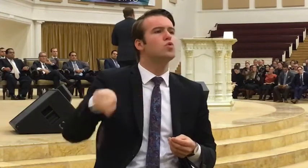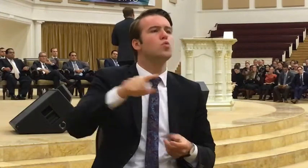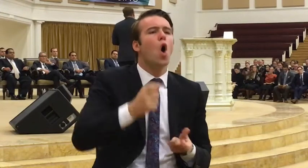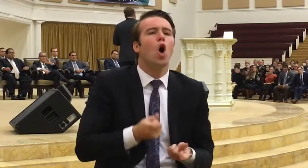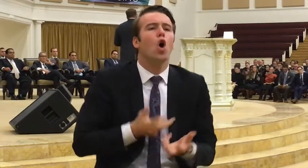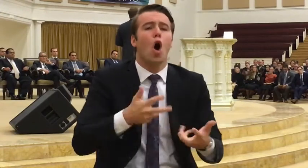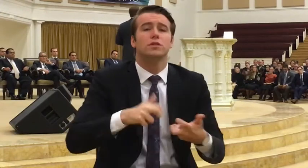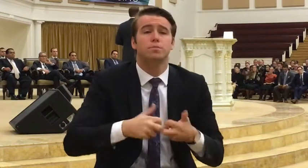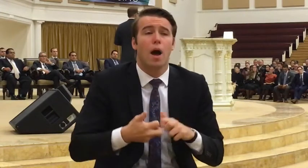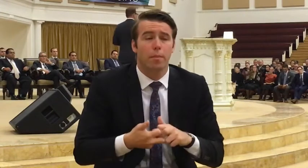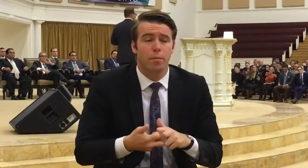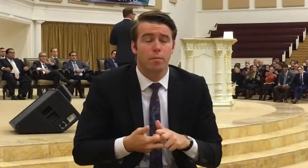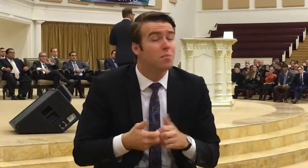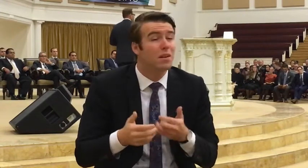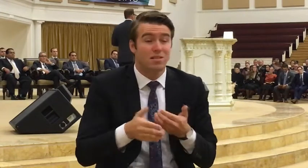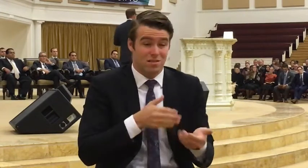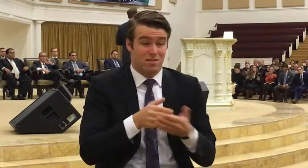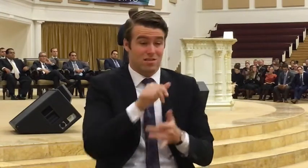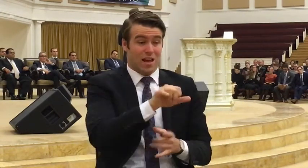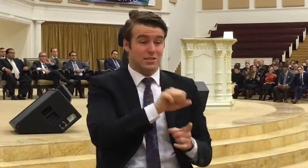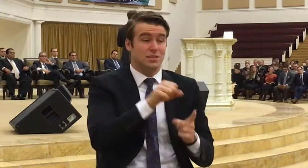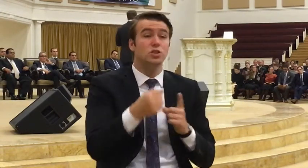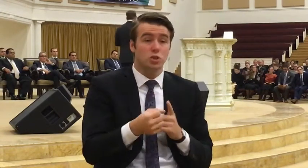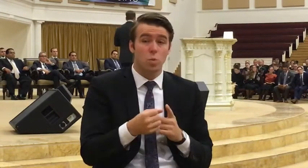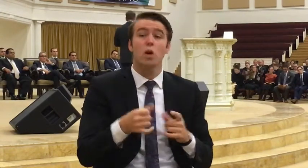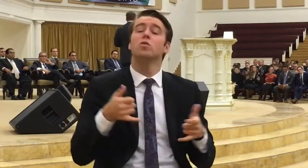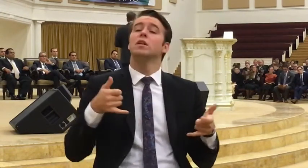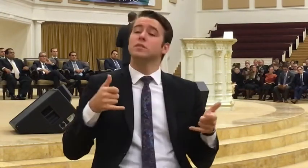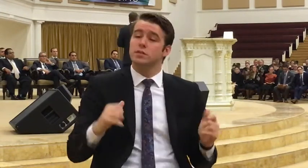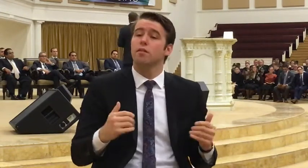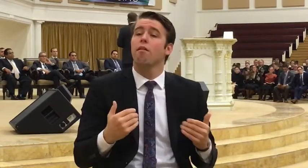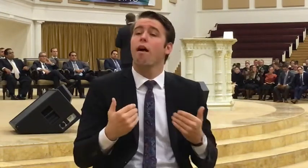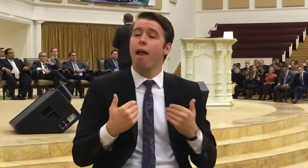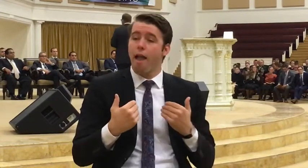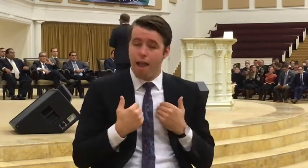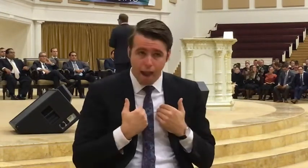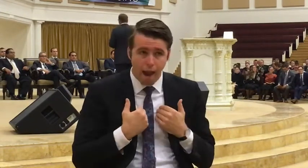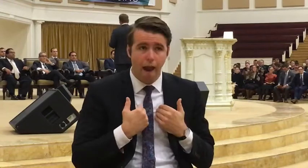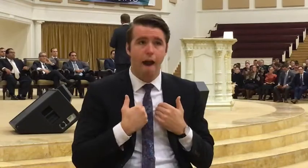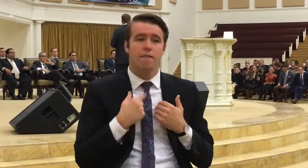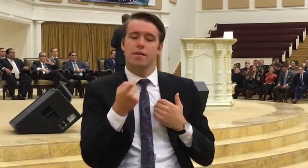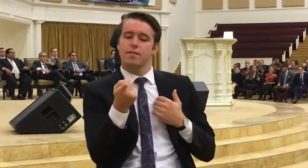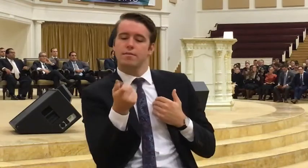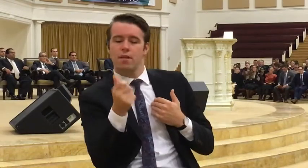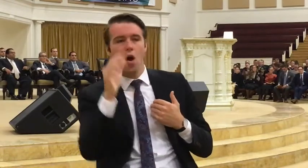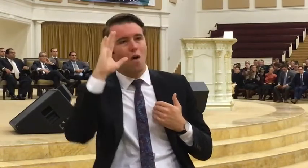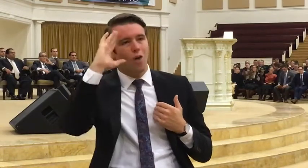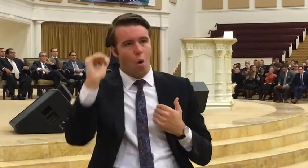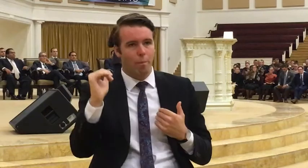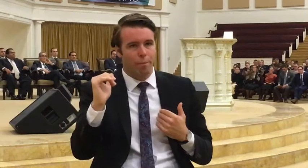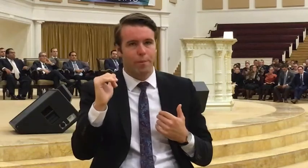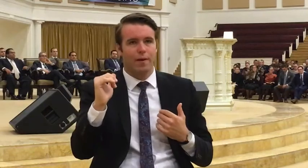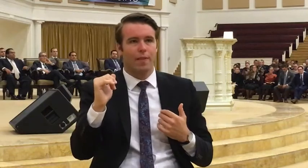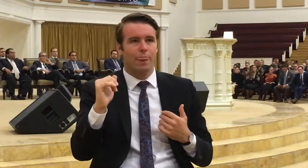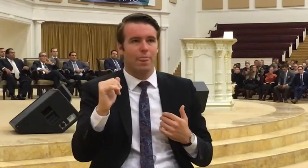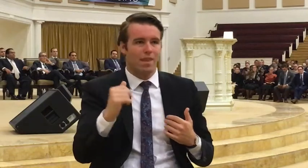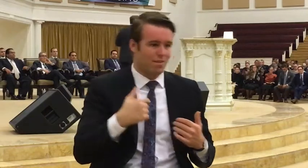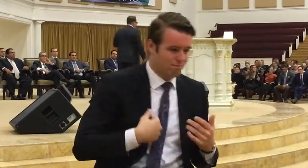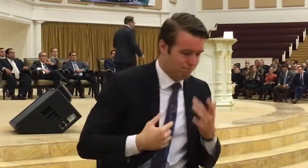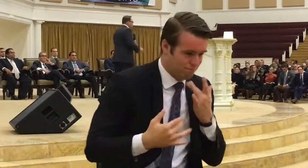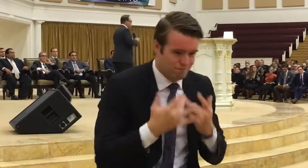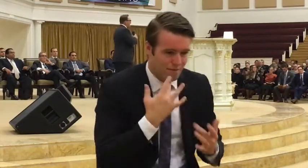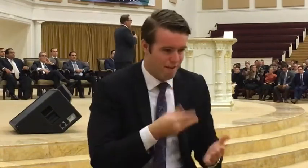But even in that, there is a sprig of hope in the stump of